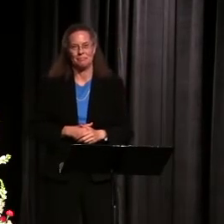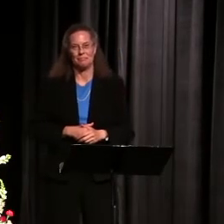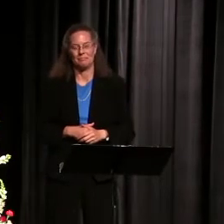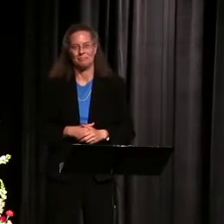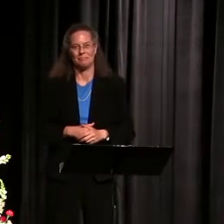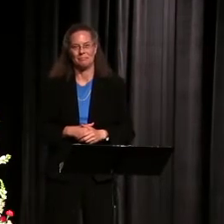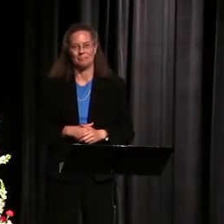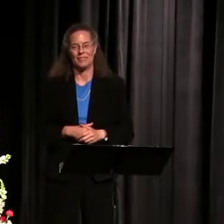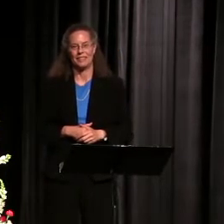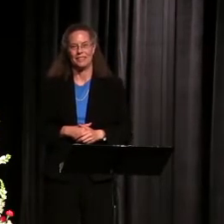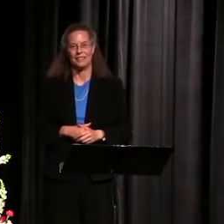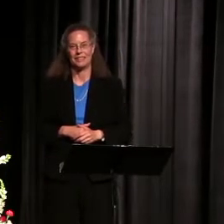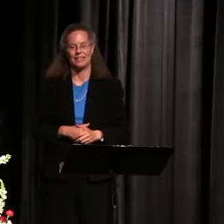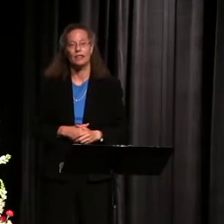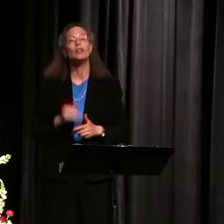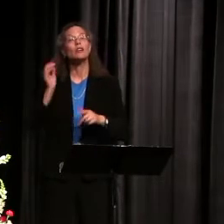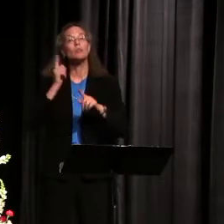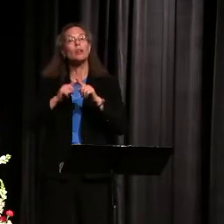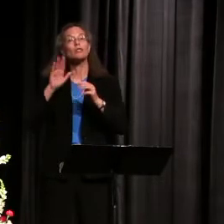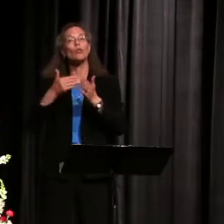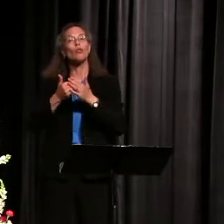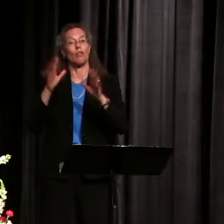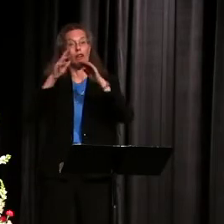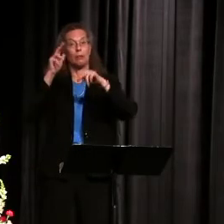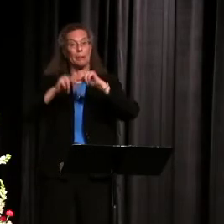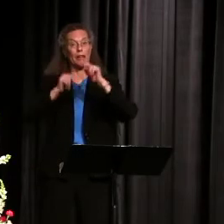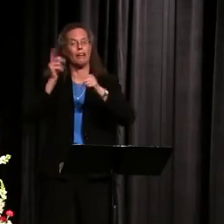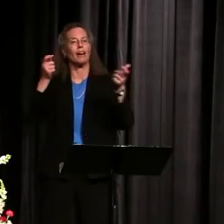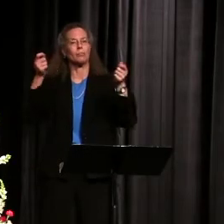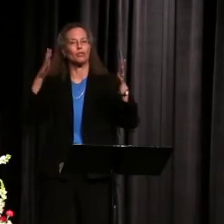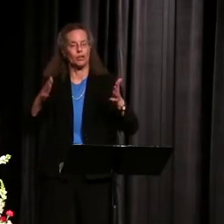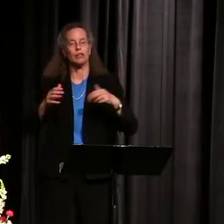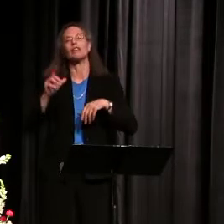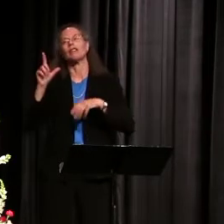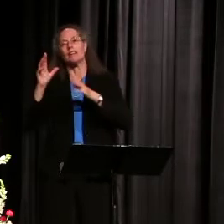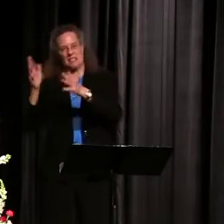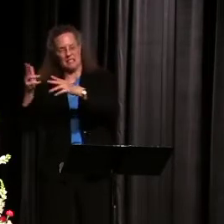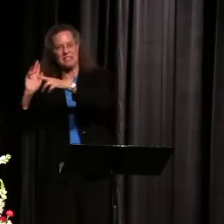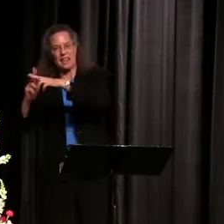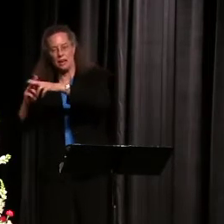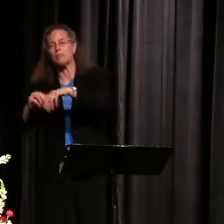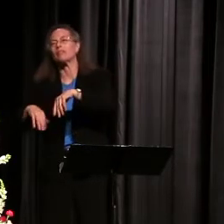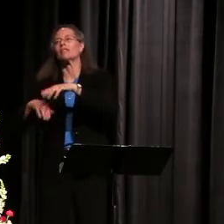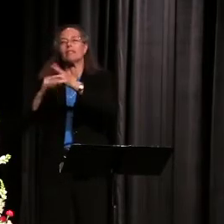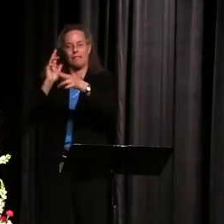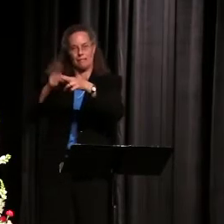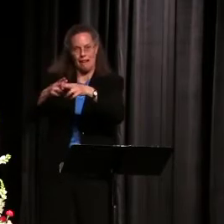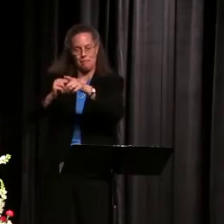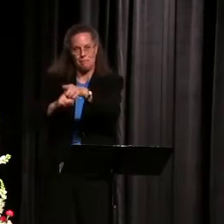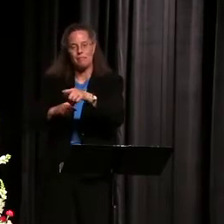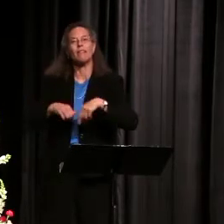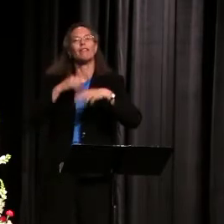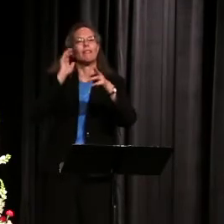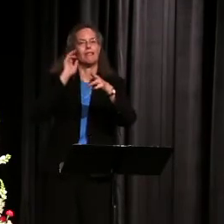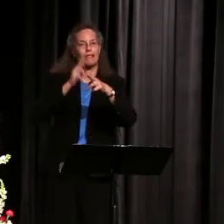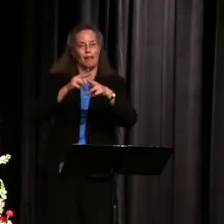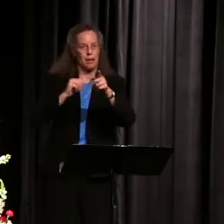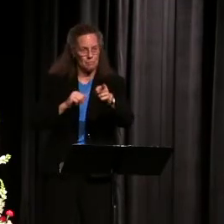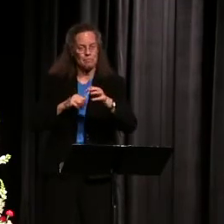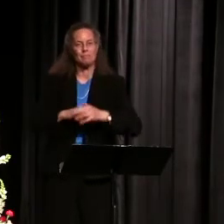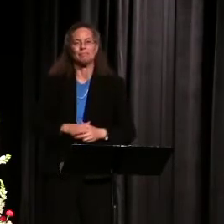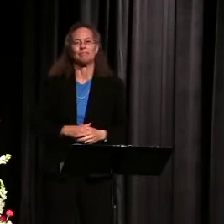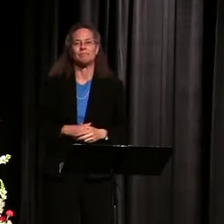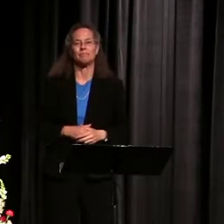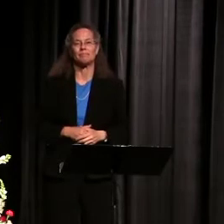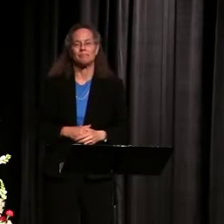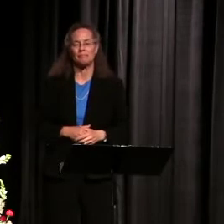I'd also like to acknowledge the rest of the building administrators, Mrs. Lindsay Kyle, Mr. Dominic Monticelli, Mr. Kevin Page, and Mrs.